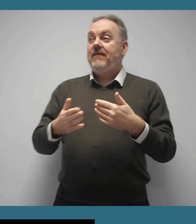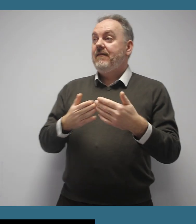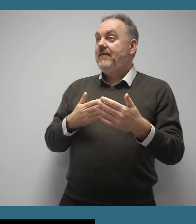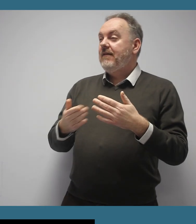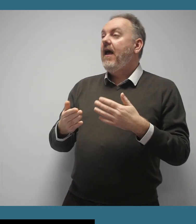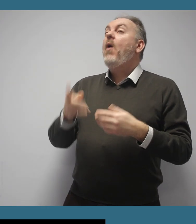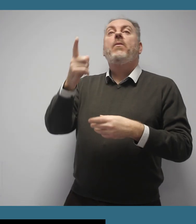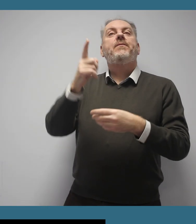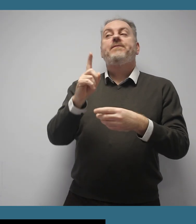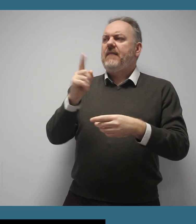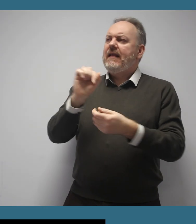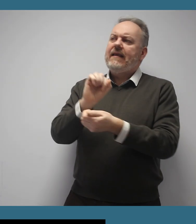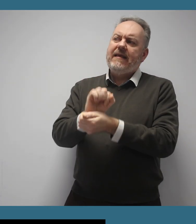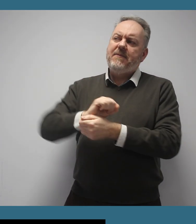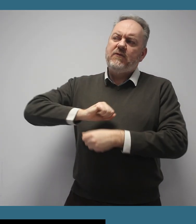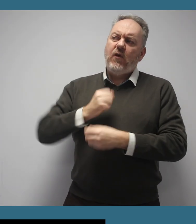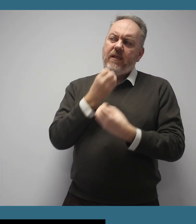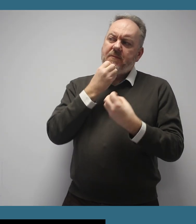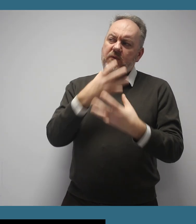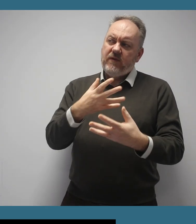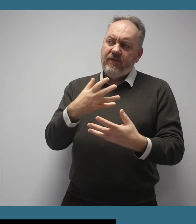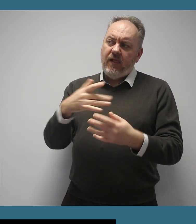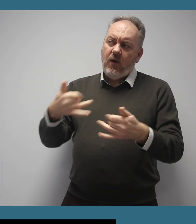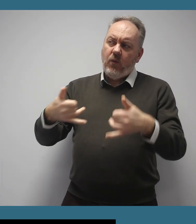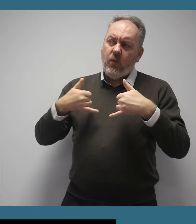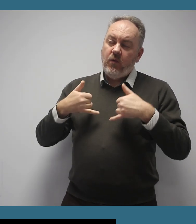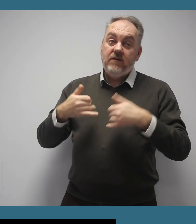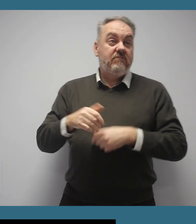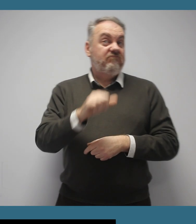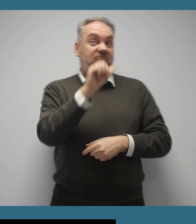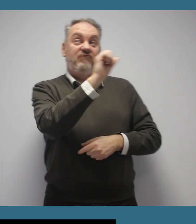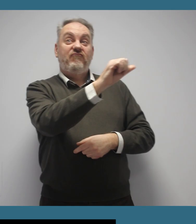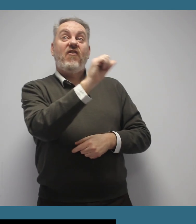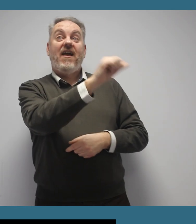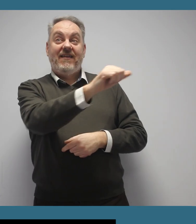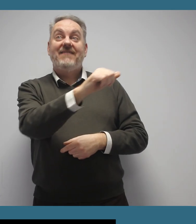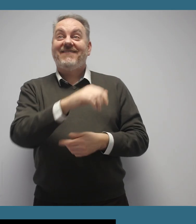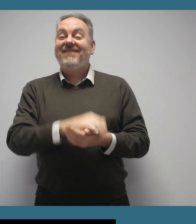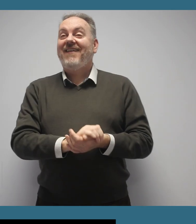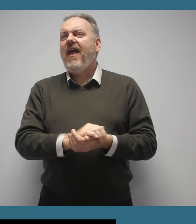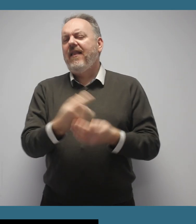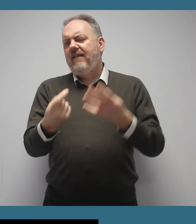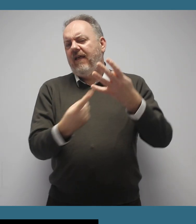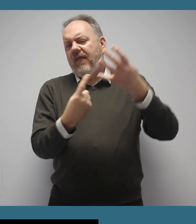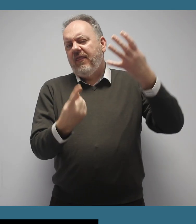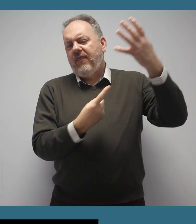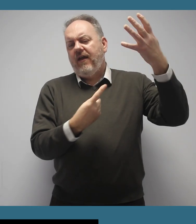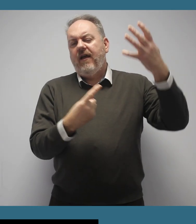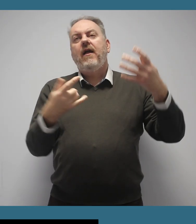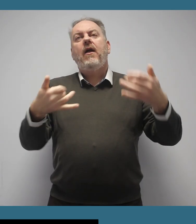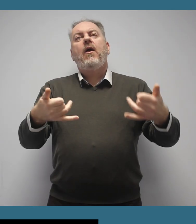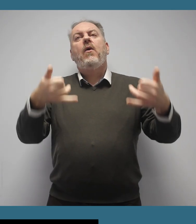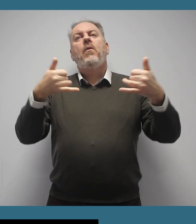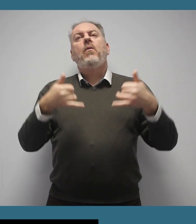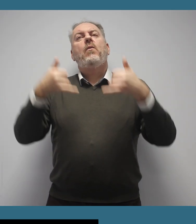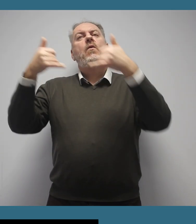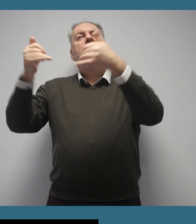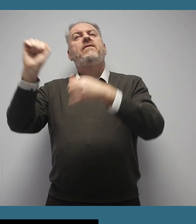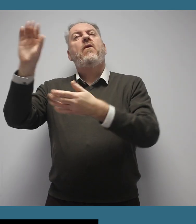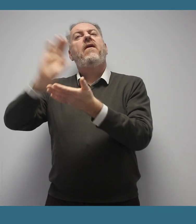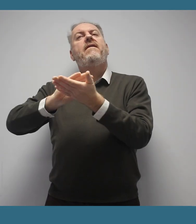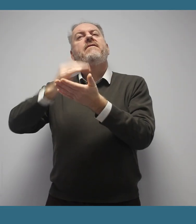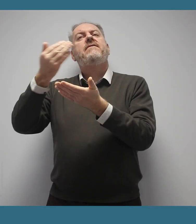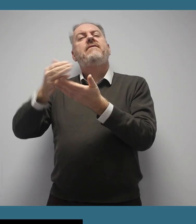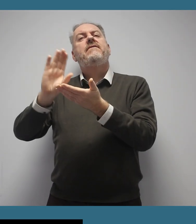Keep Scotland Beautiful award. That's right. And I think there were some other awards that the funders also got in